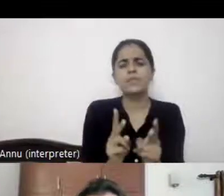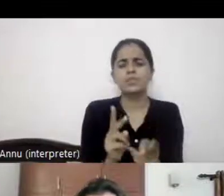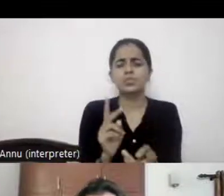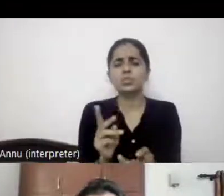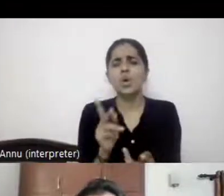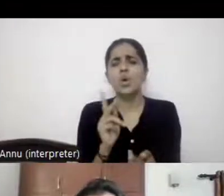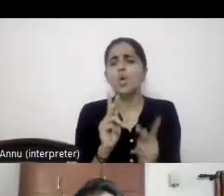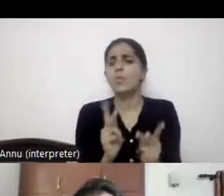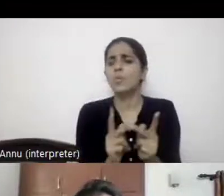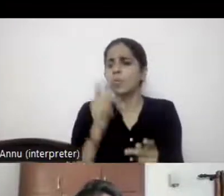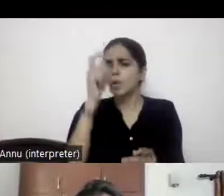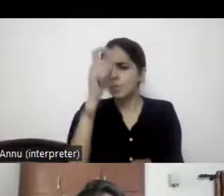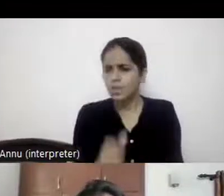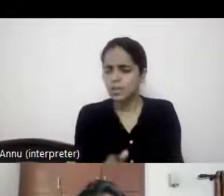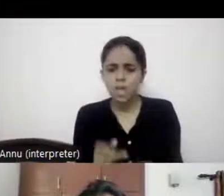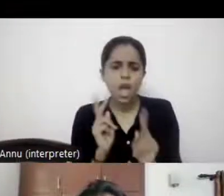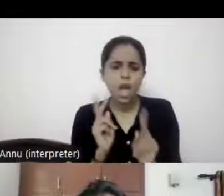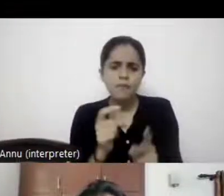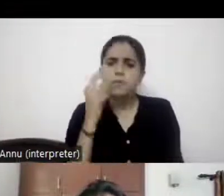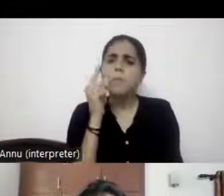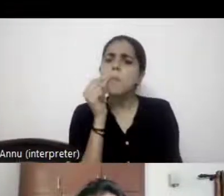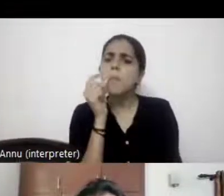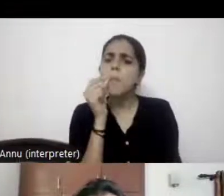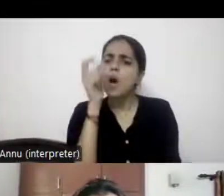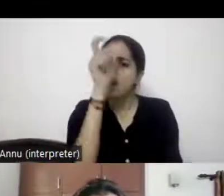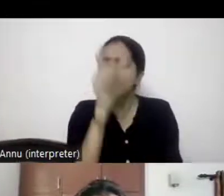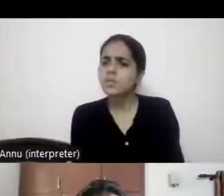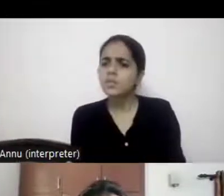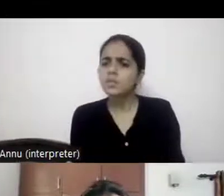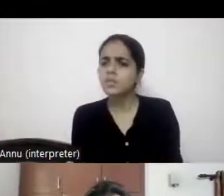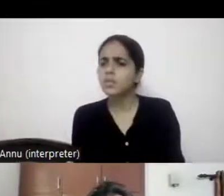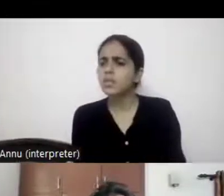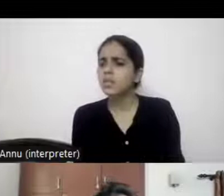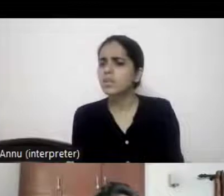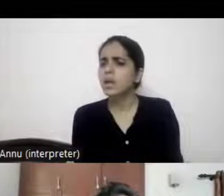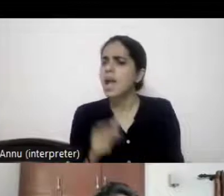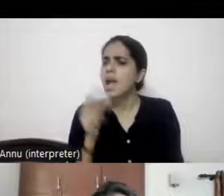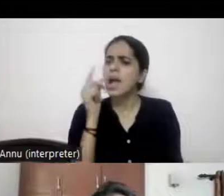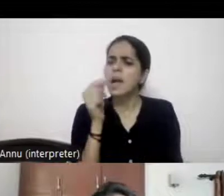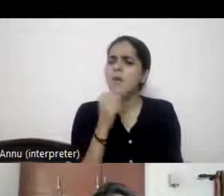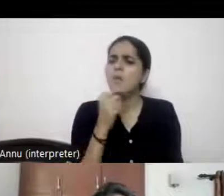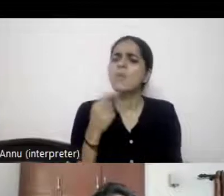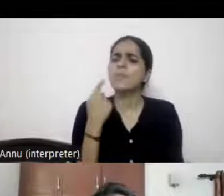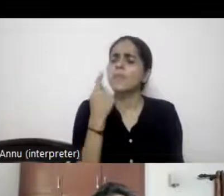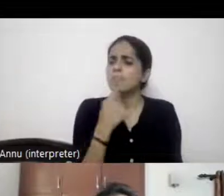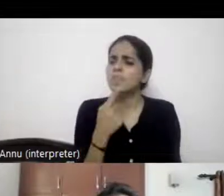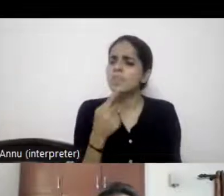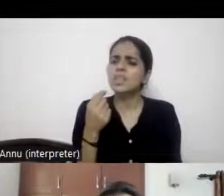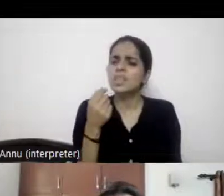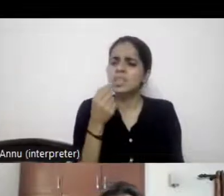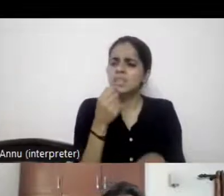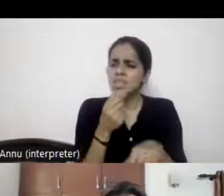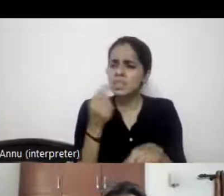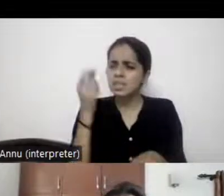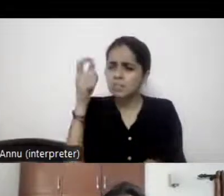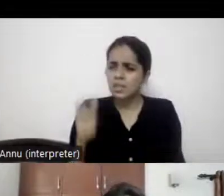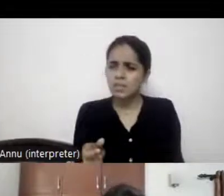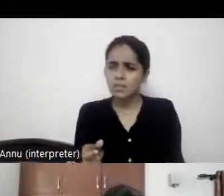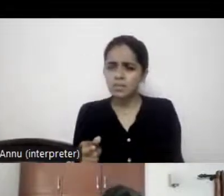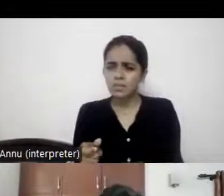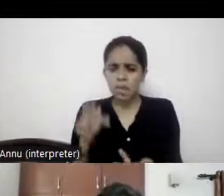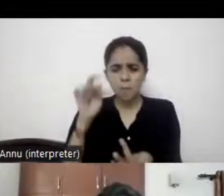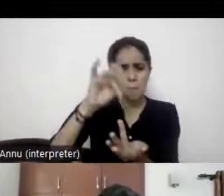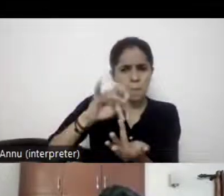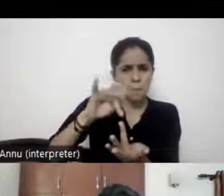Now, who is this average man? Average man is somebody who is at the middle